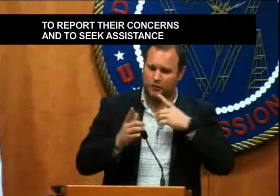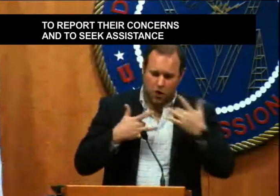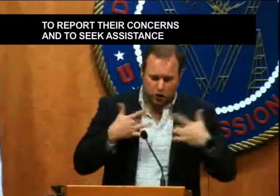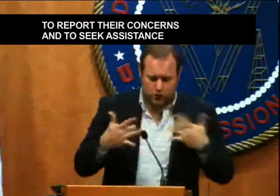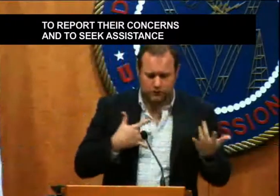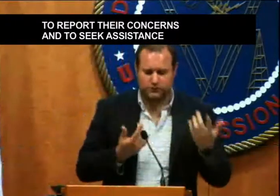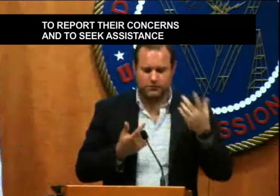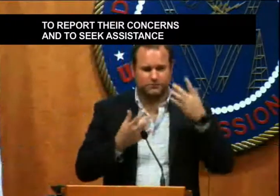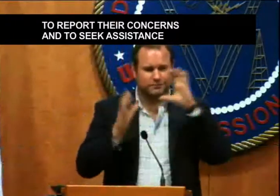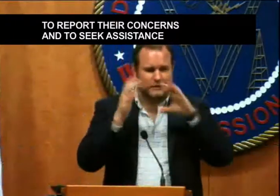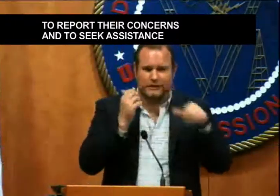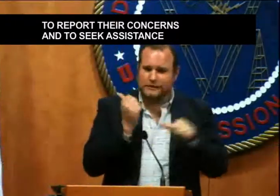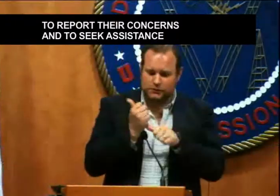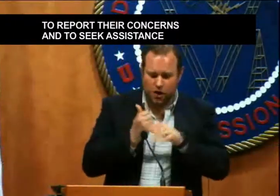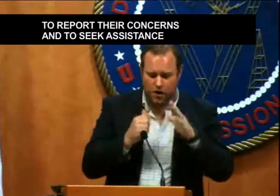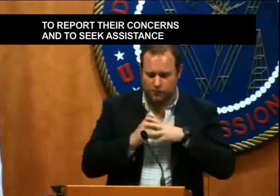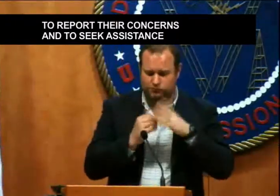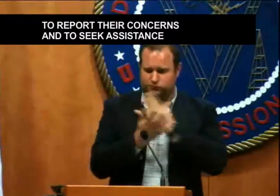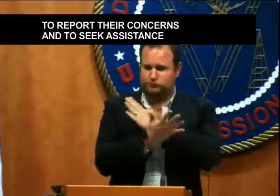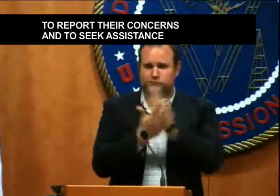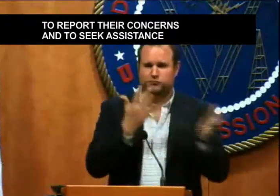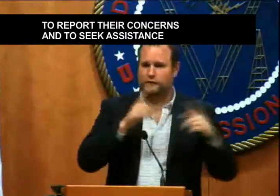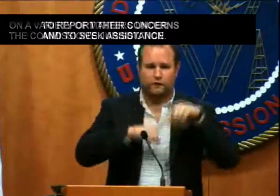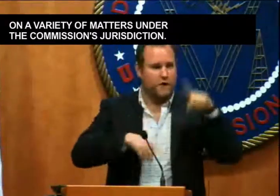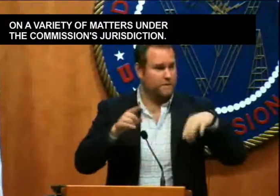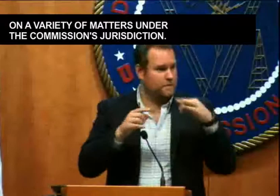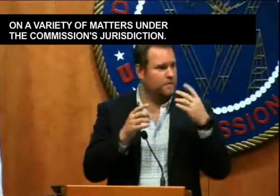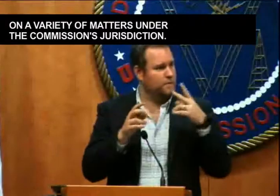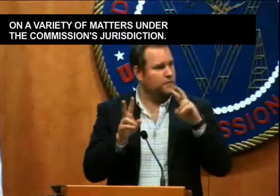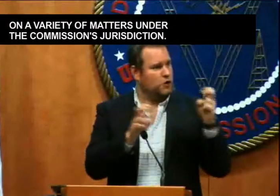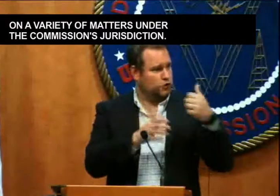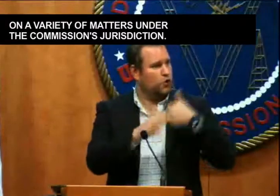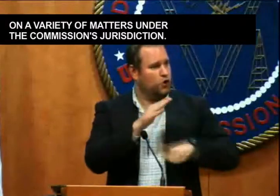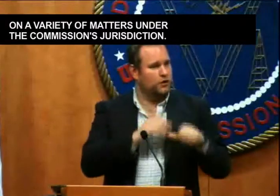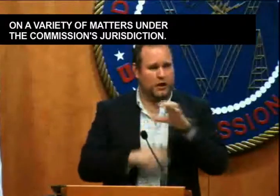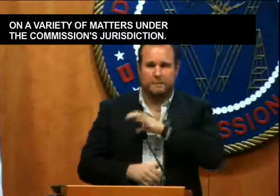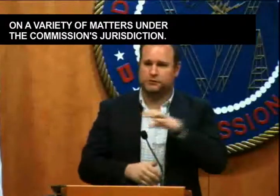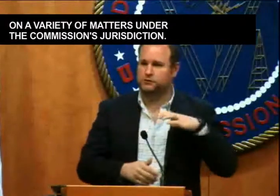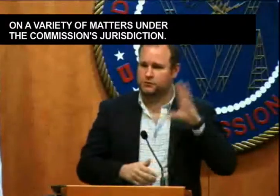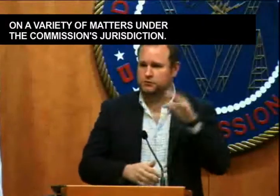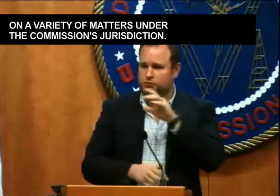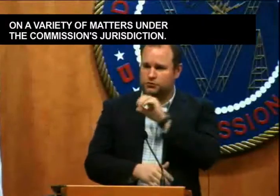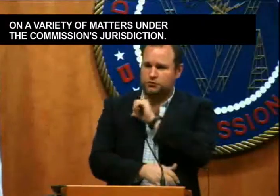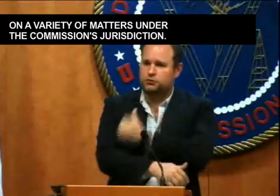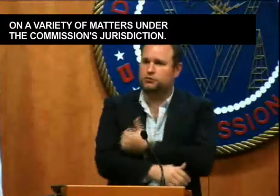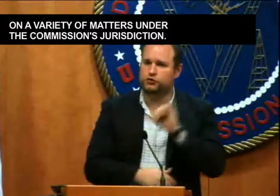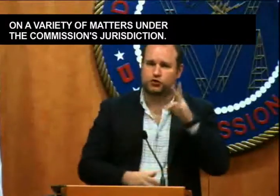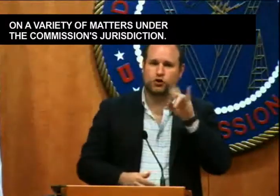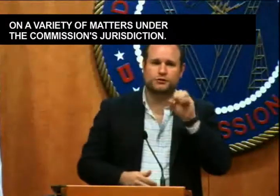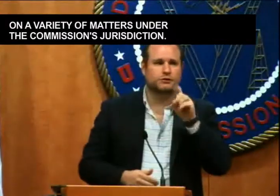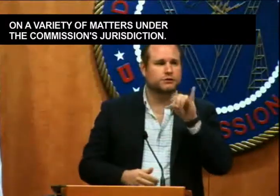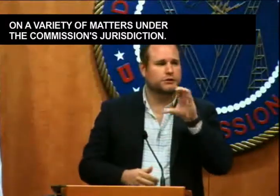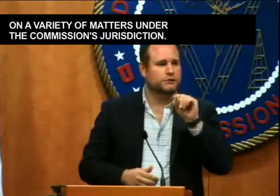to report their concerns and to seek assistance on a variety of matters under the Commission's jurisdiction.